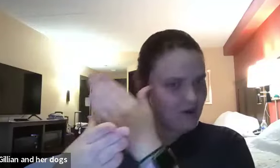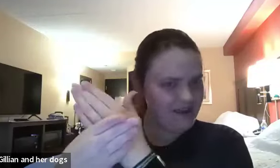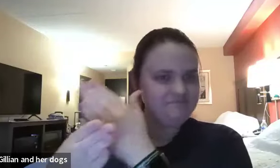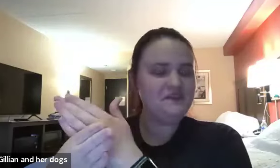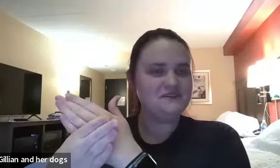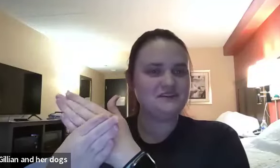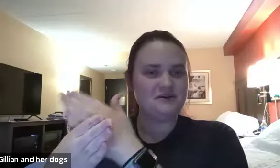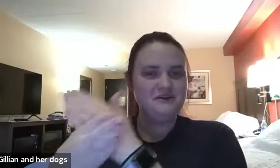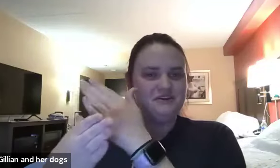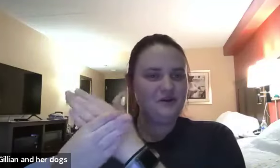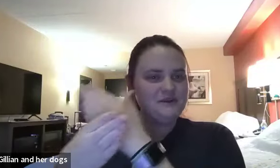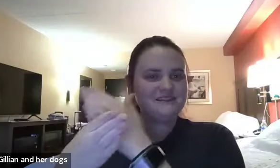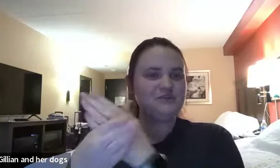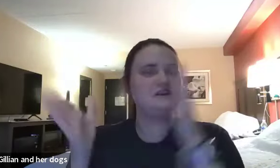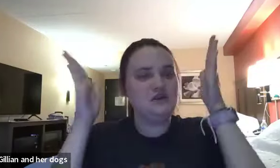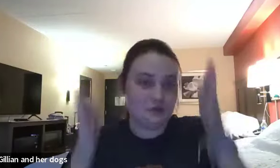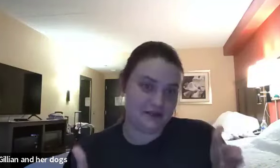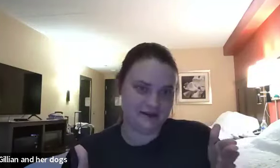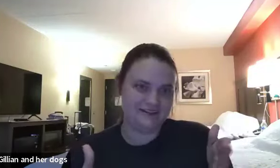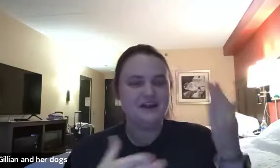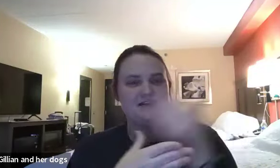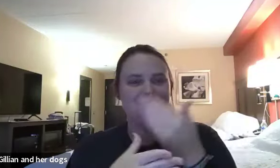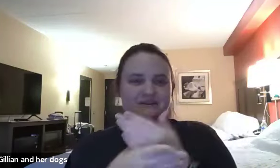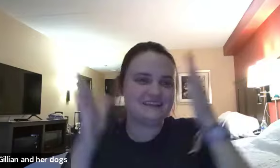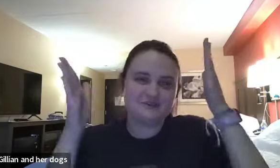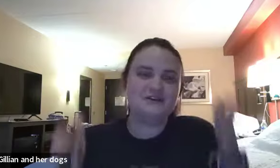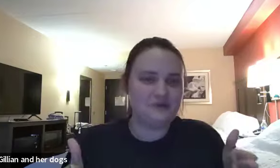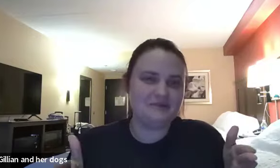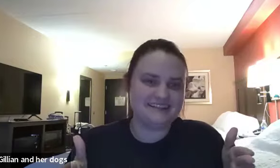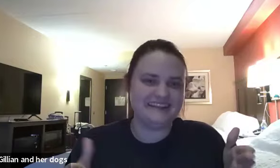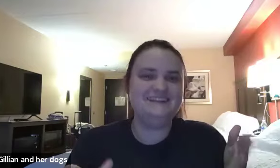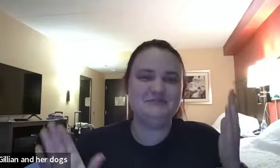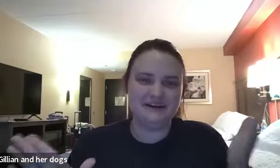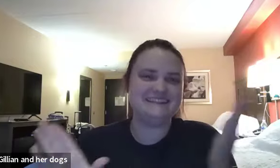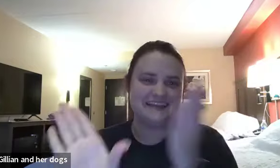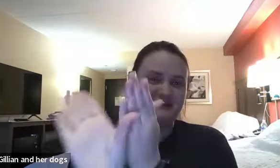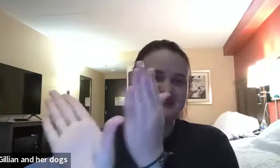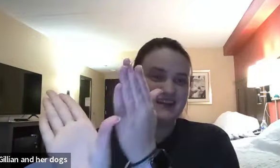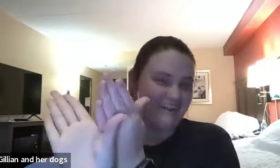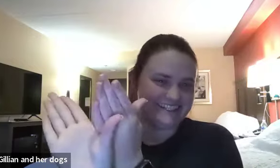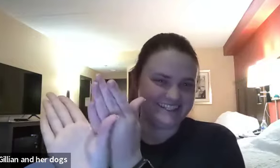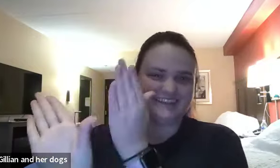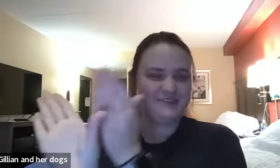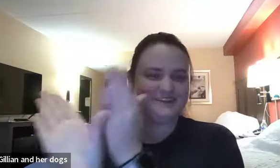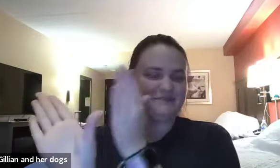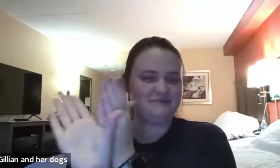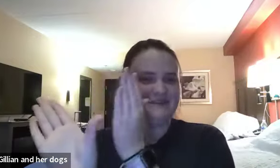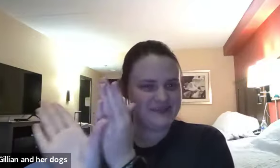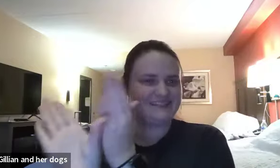why. So you don't want to say you're an annoyer. You don't want to say you're an annoying person. You want to say you're a psychologist. I feel like that would make a big